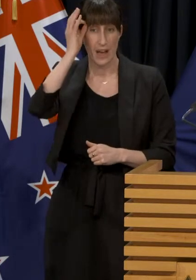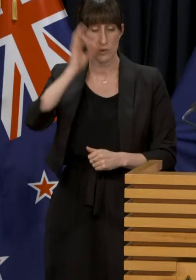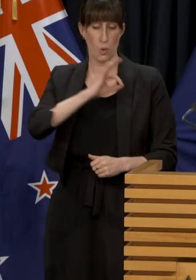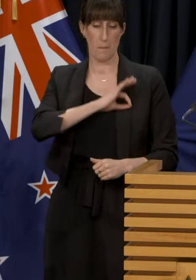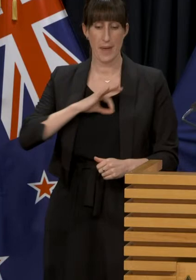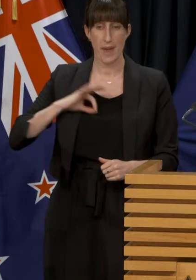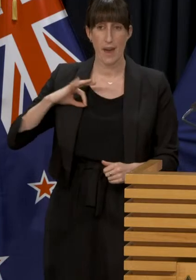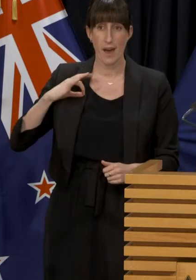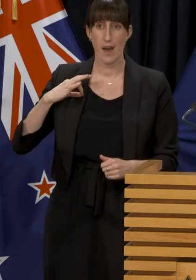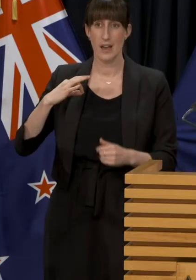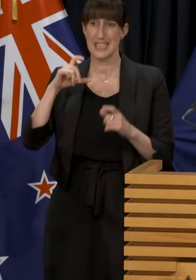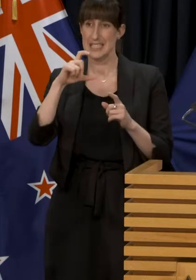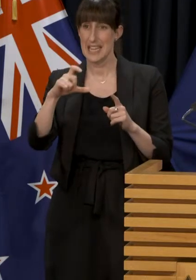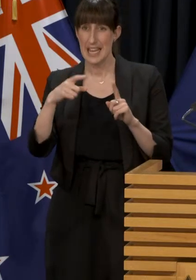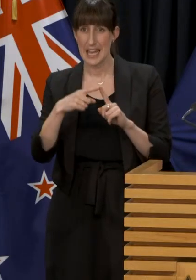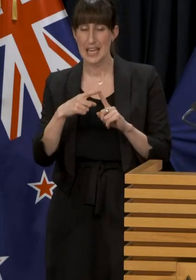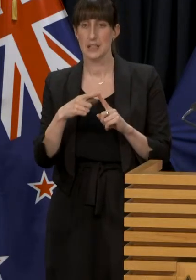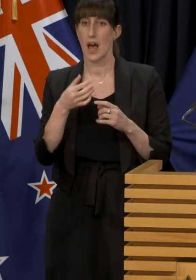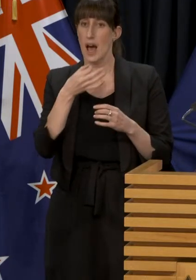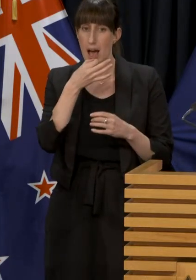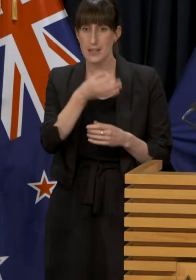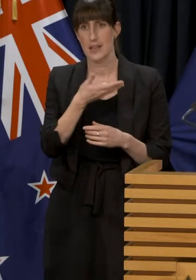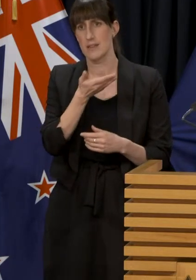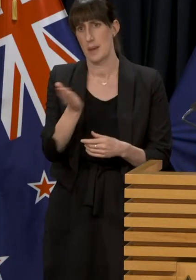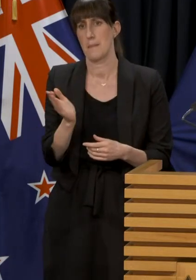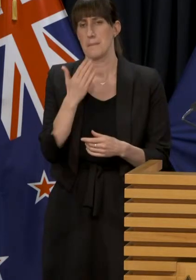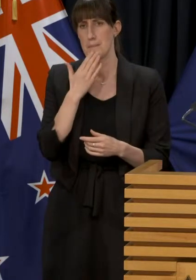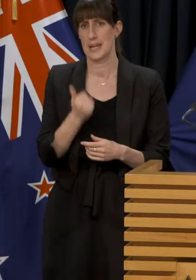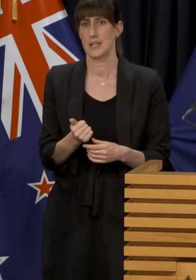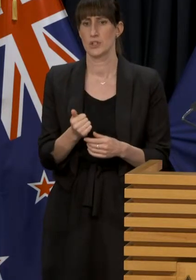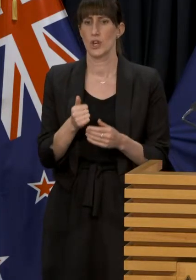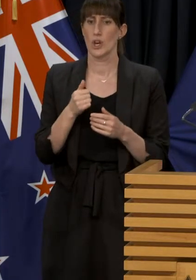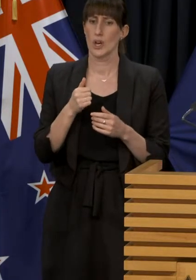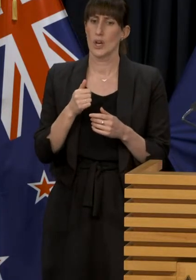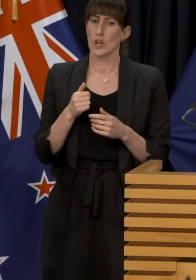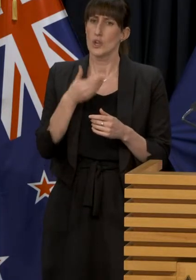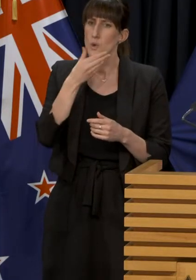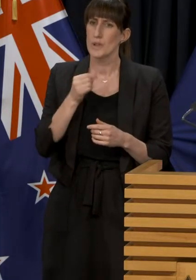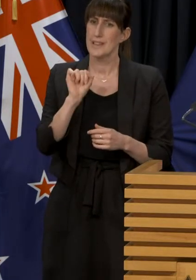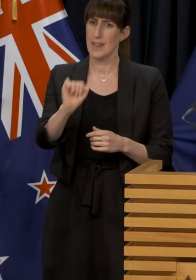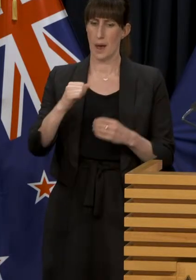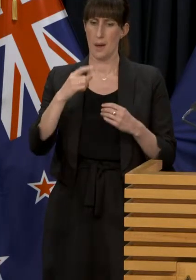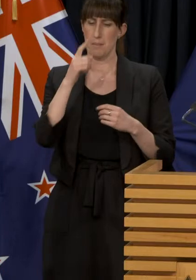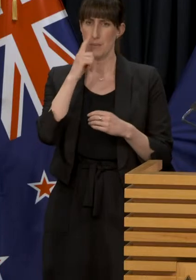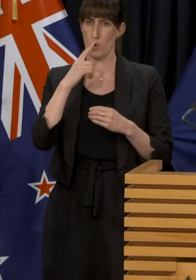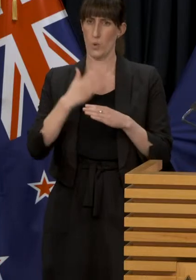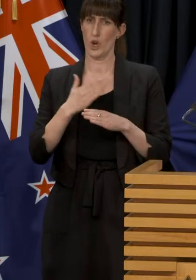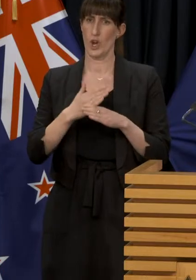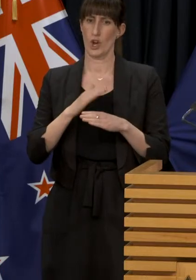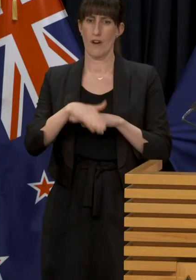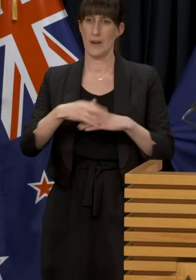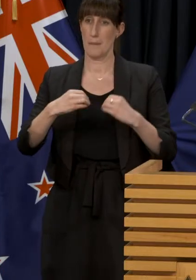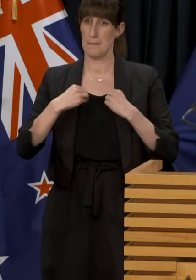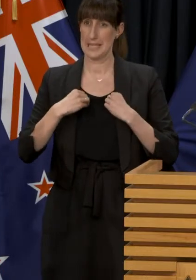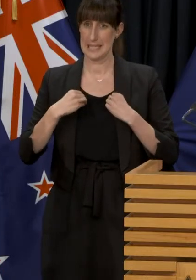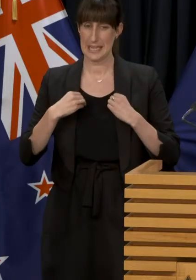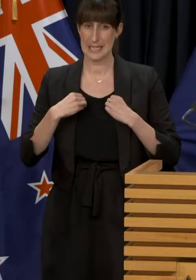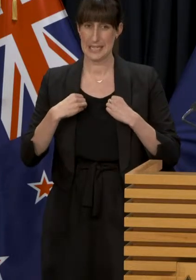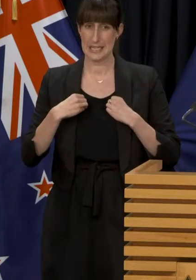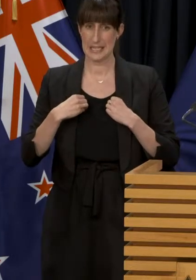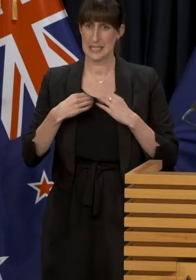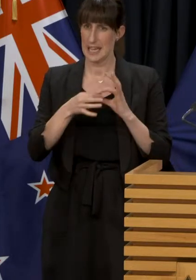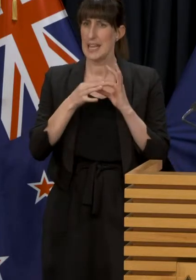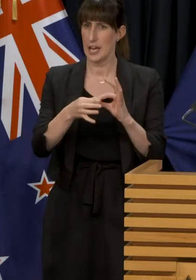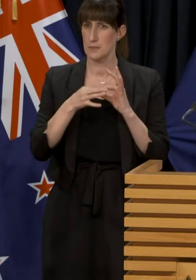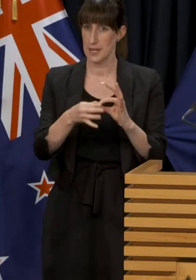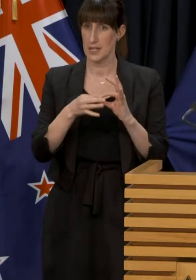country, asking them to mobilise their economic development units and their business liaison people to get around businesses in their areas